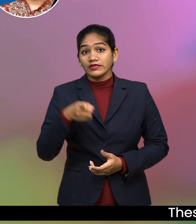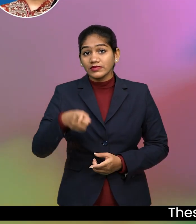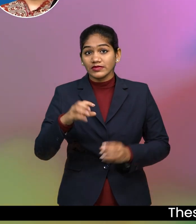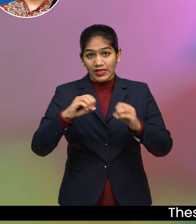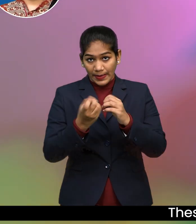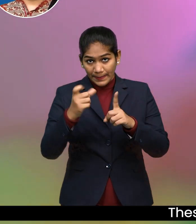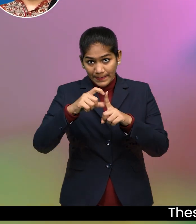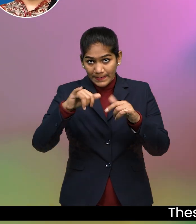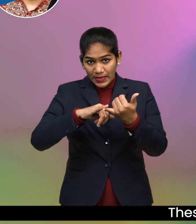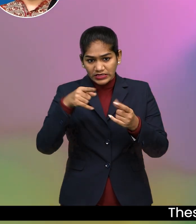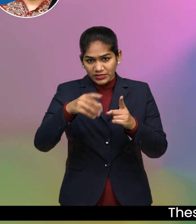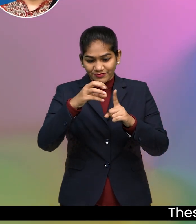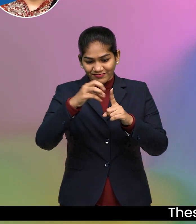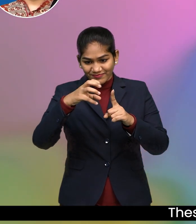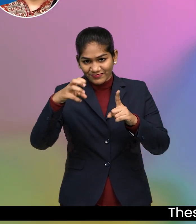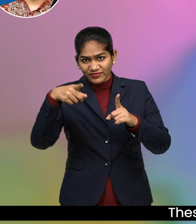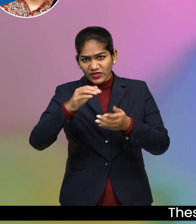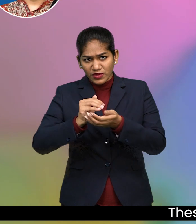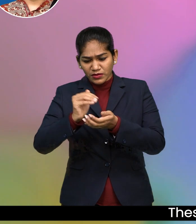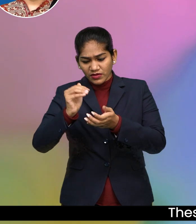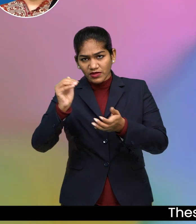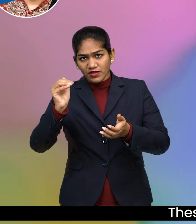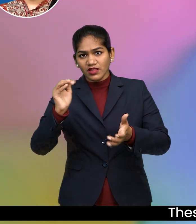These buds develop into